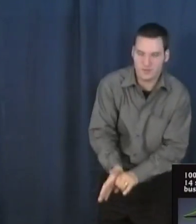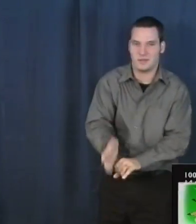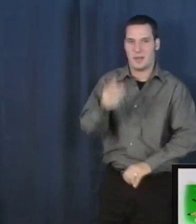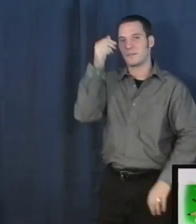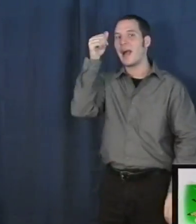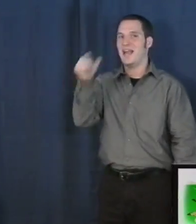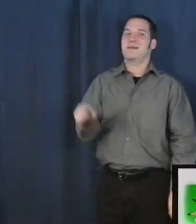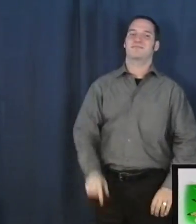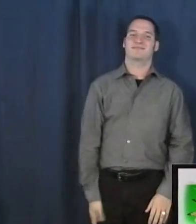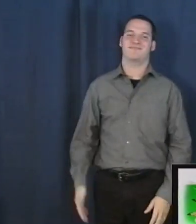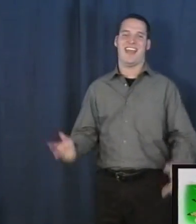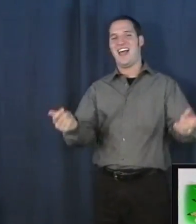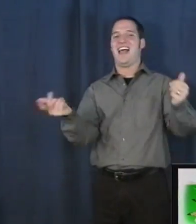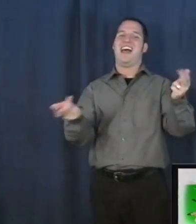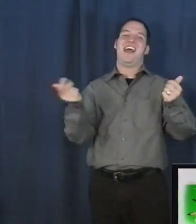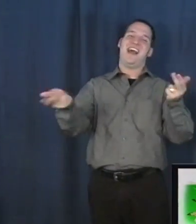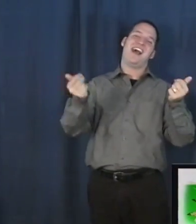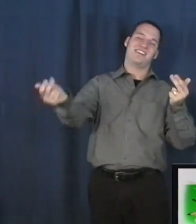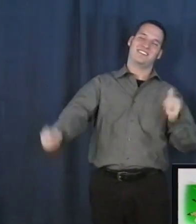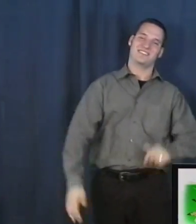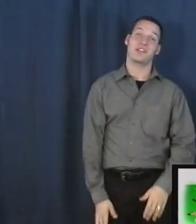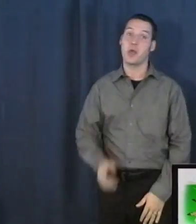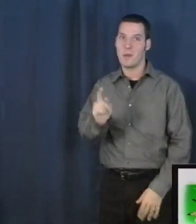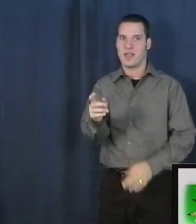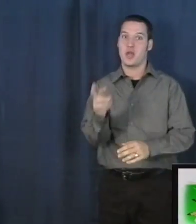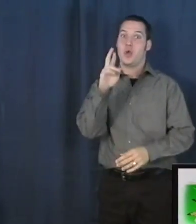you would be deeply impressed by him.